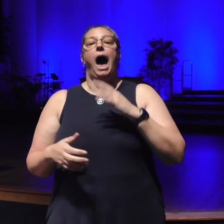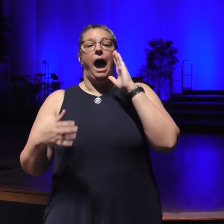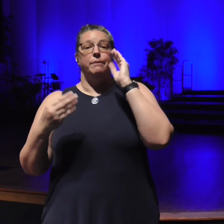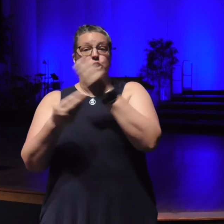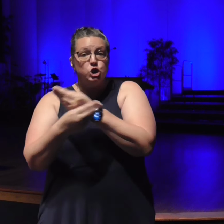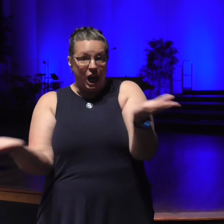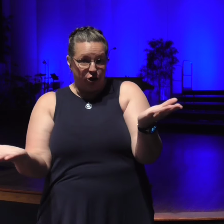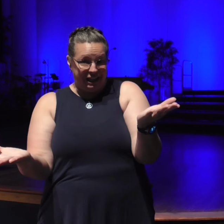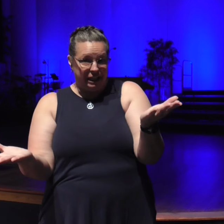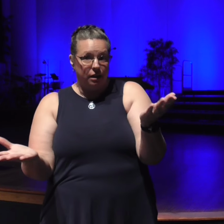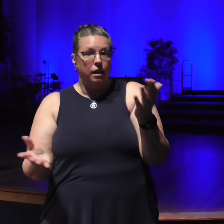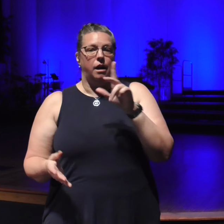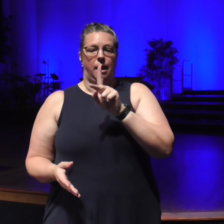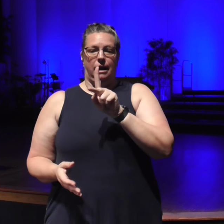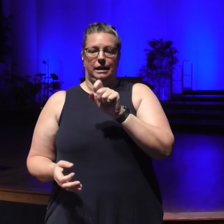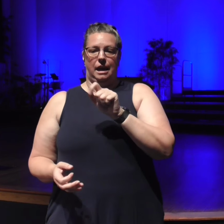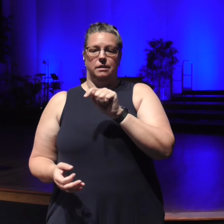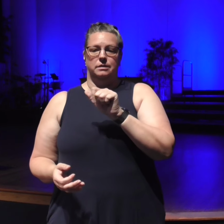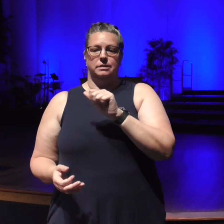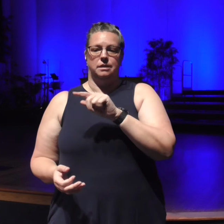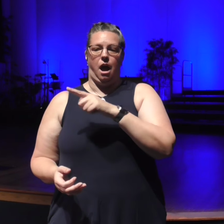Ketanji Baker,